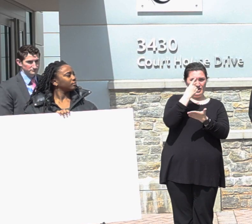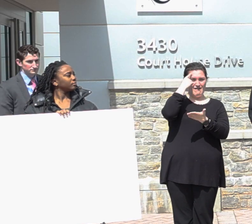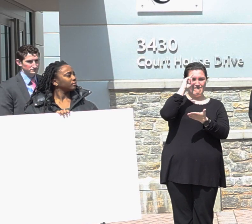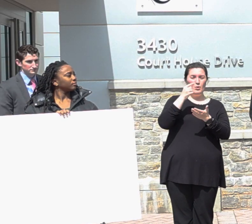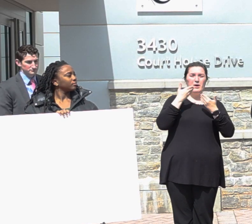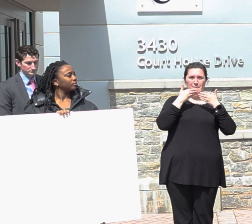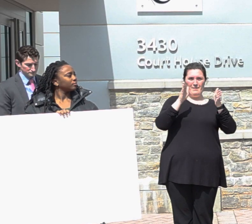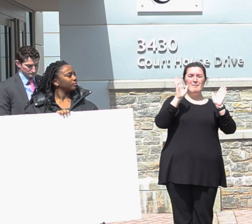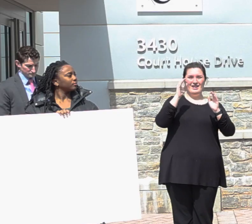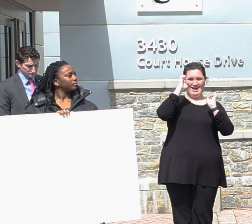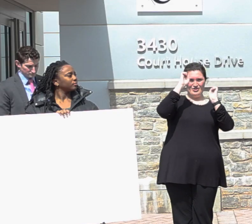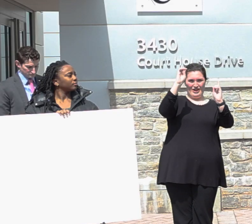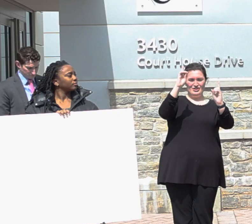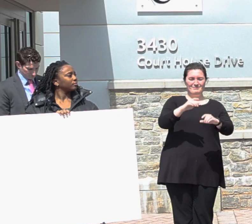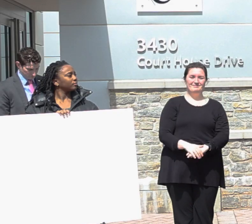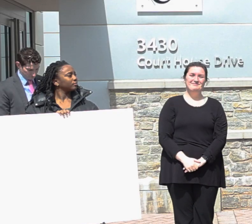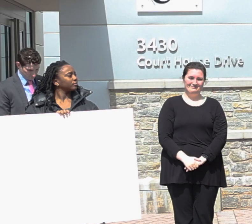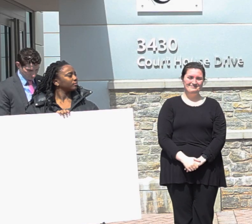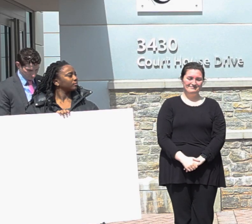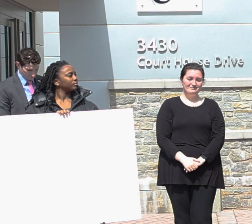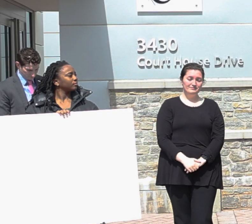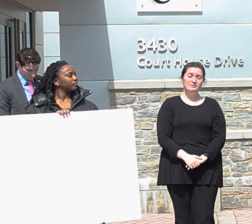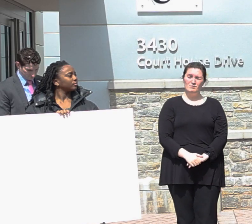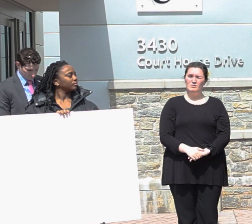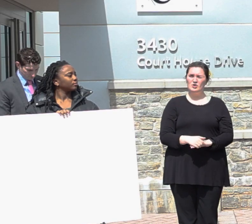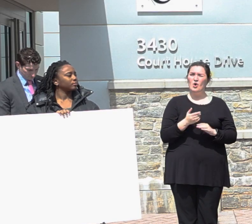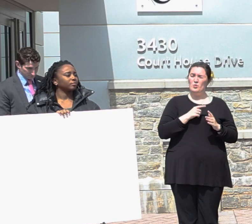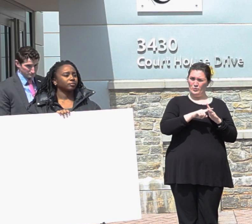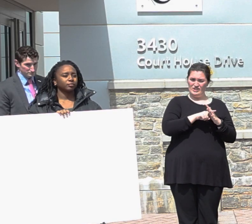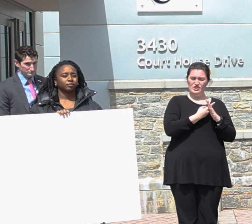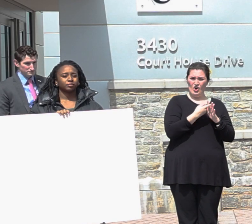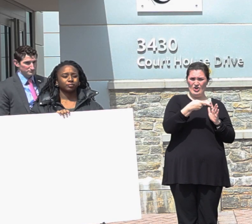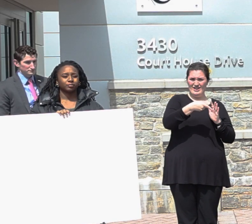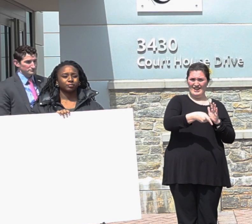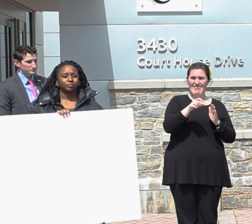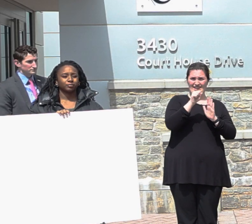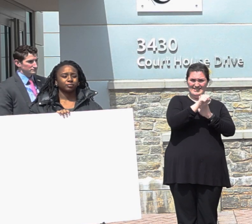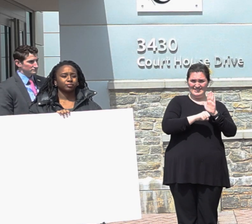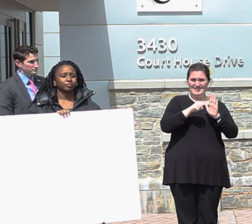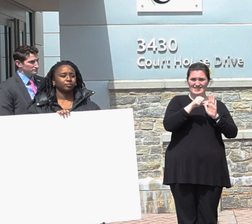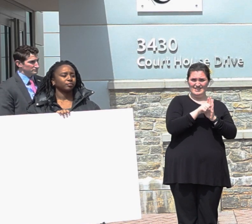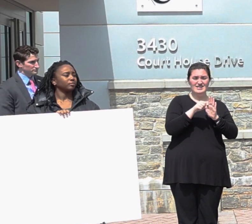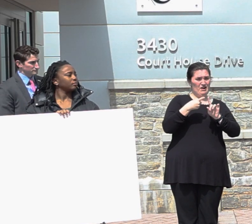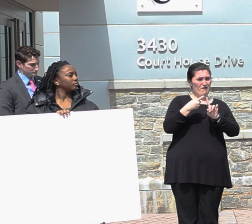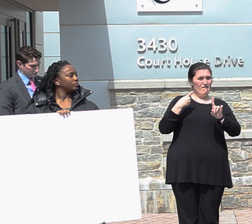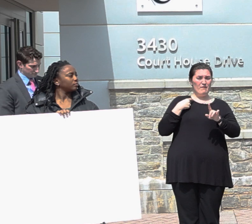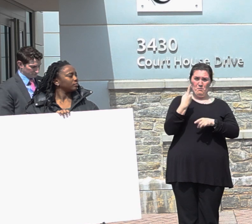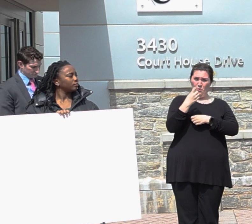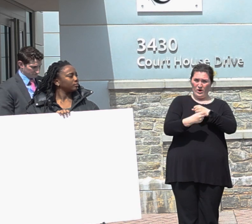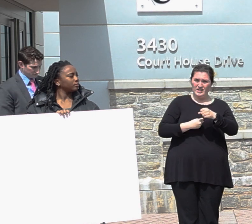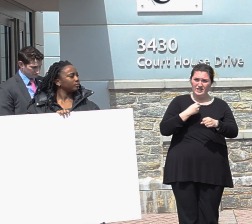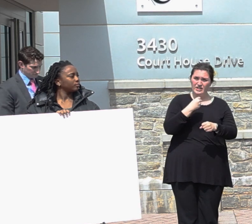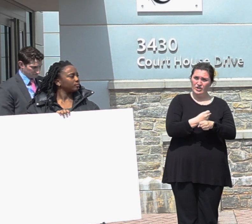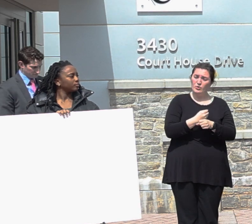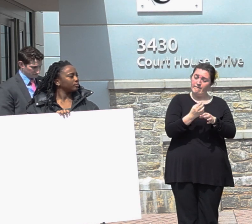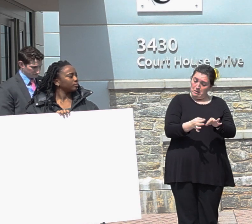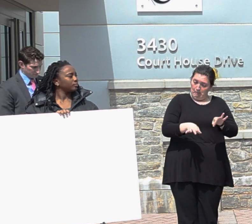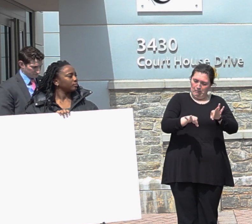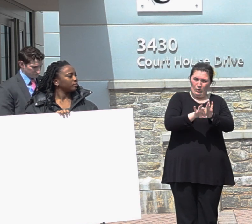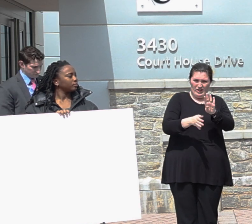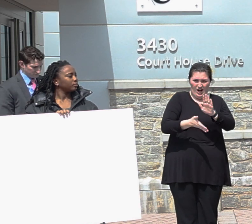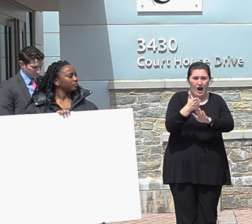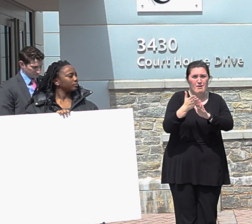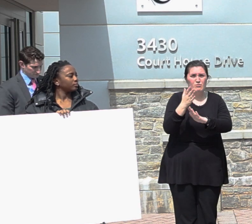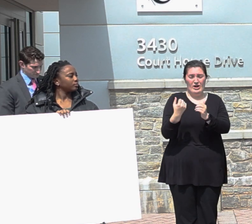education. We entered this budget season following a year of significant operating support for FY